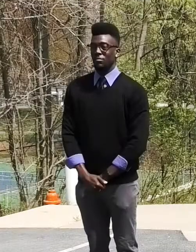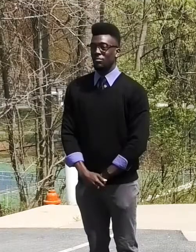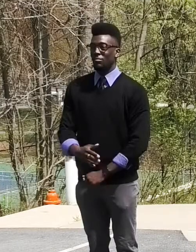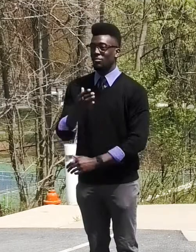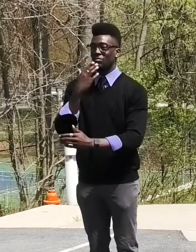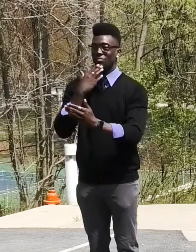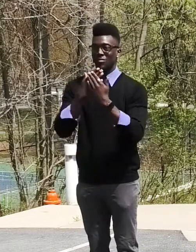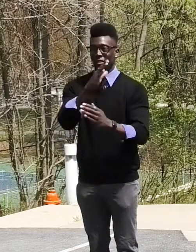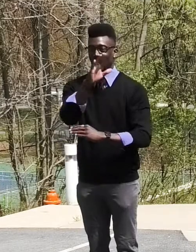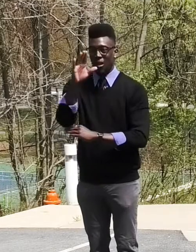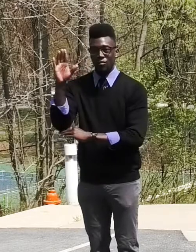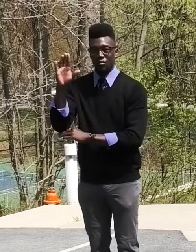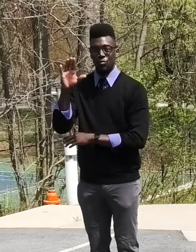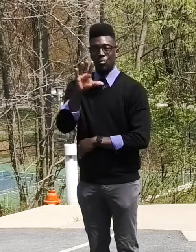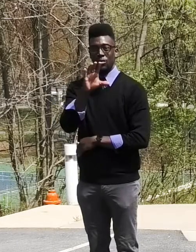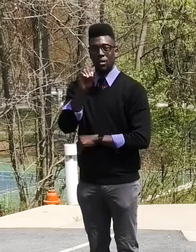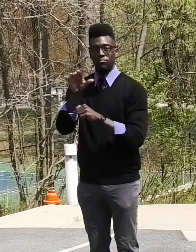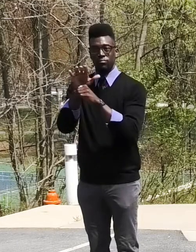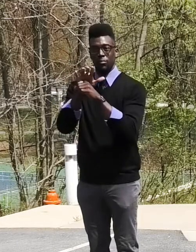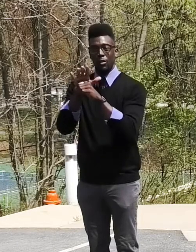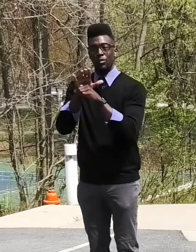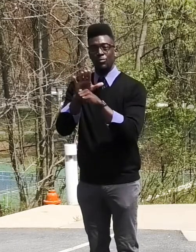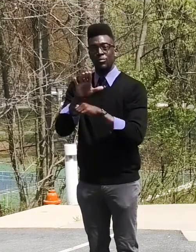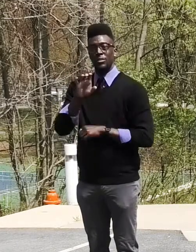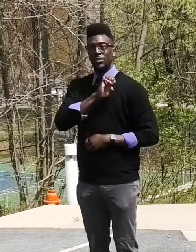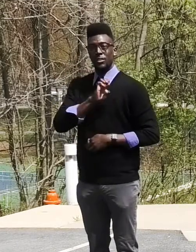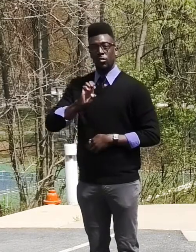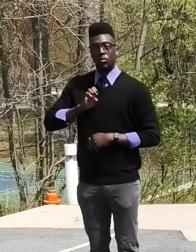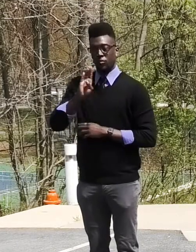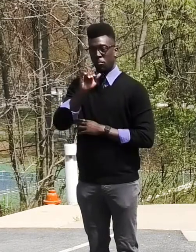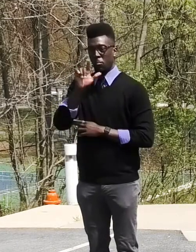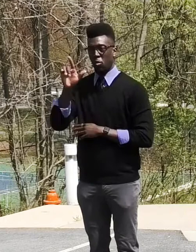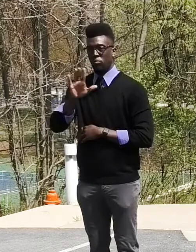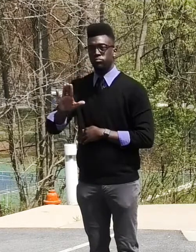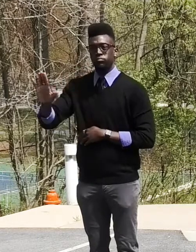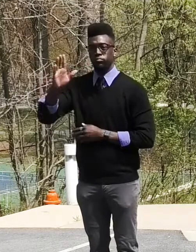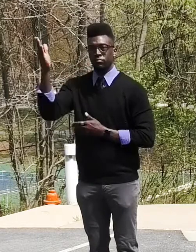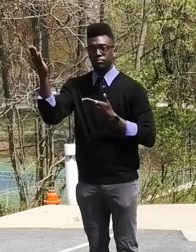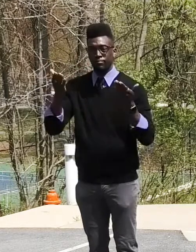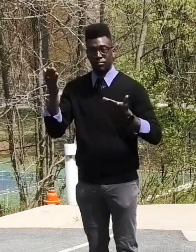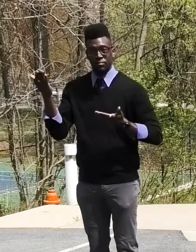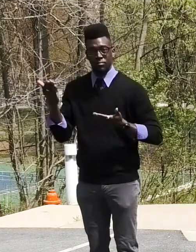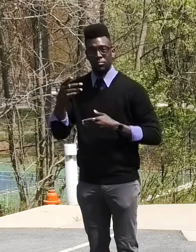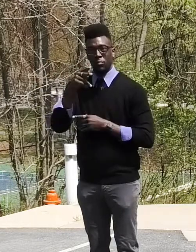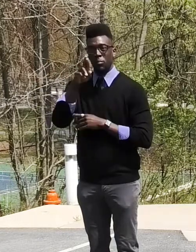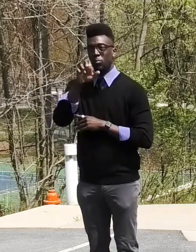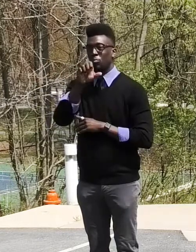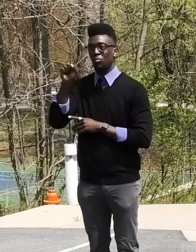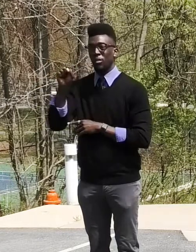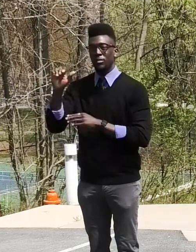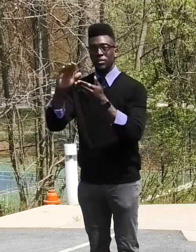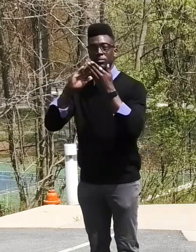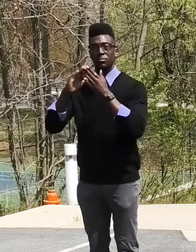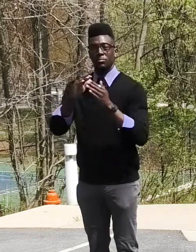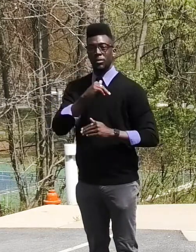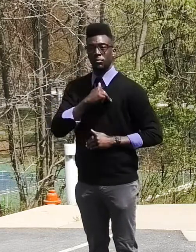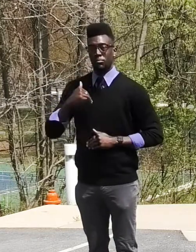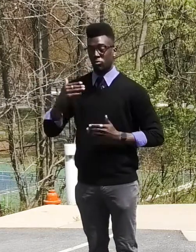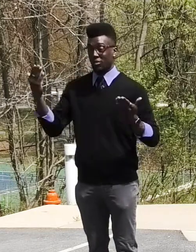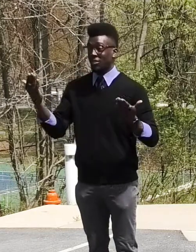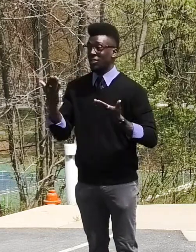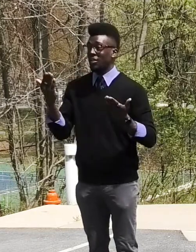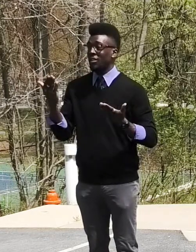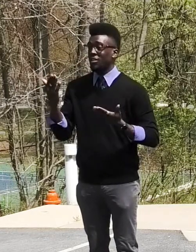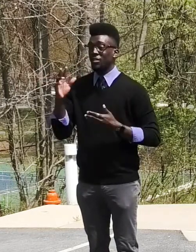Good afternoon, County Executive Ball, distinguished guests, press, and community members, both here